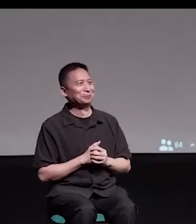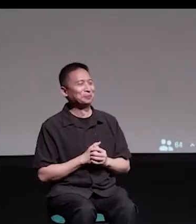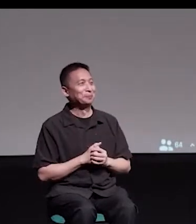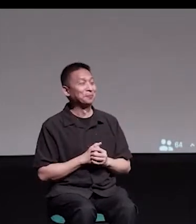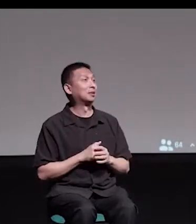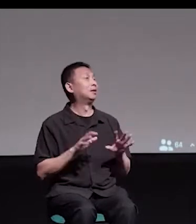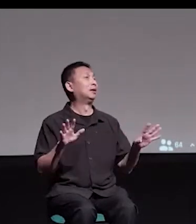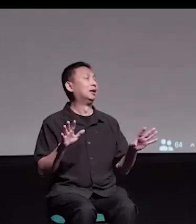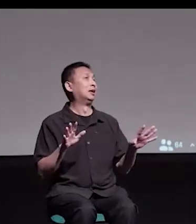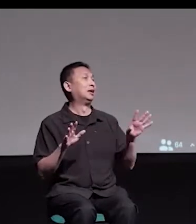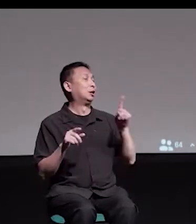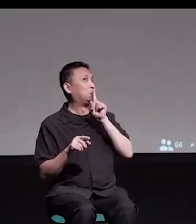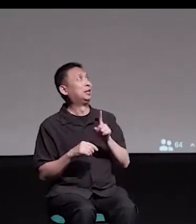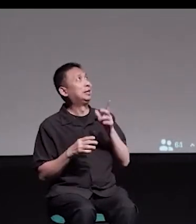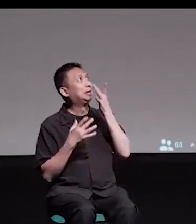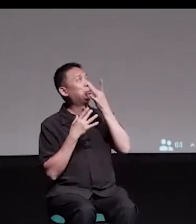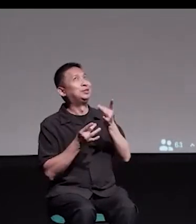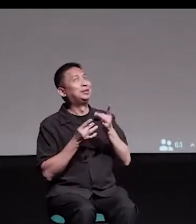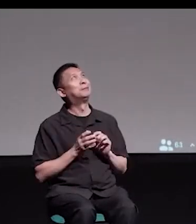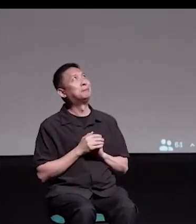yes, so